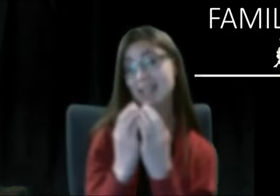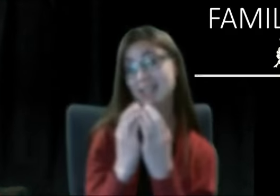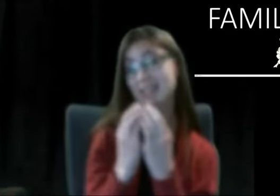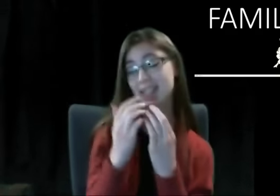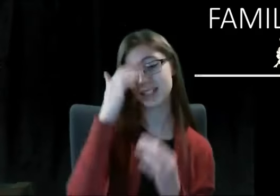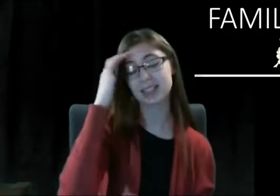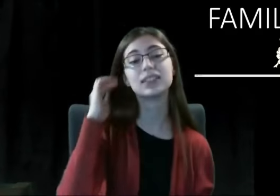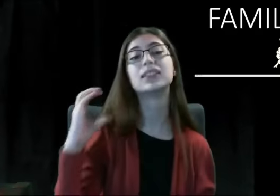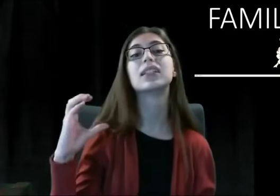class,